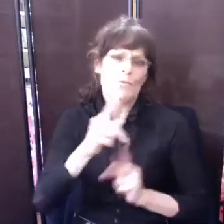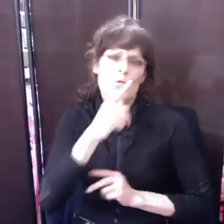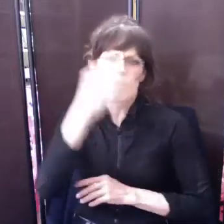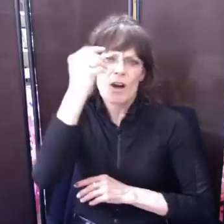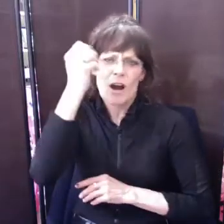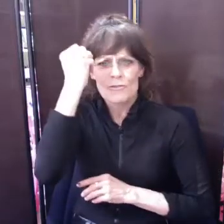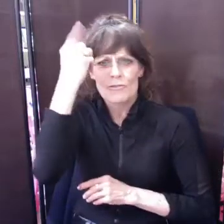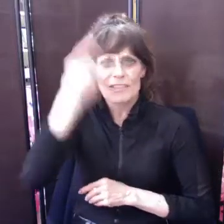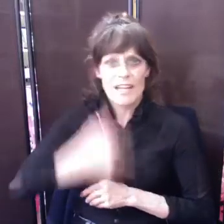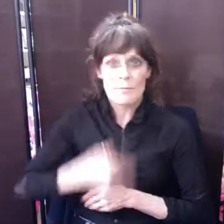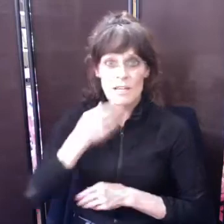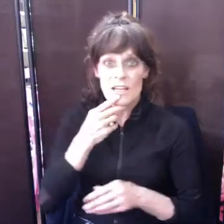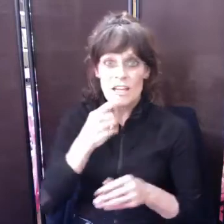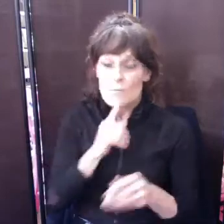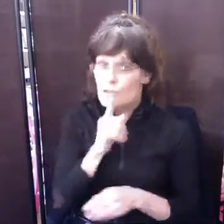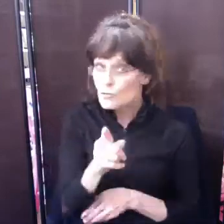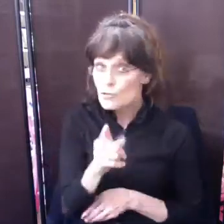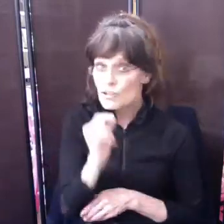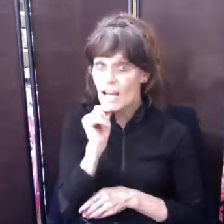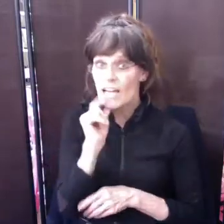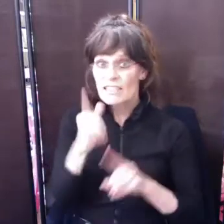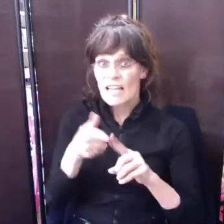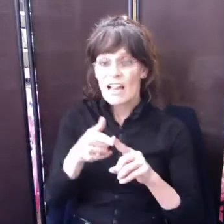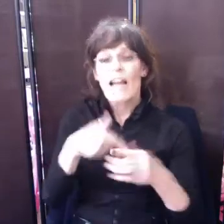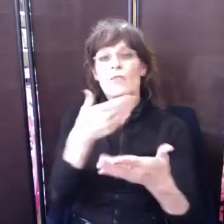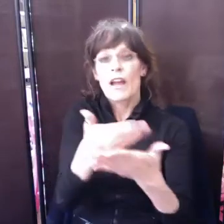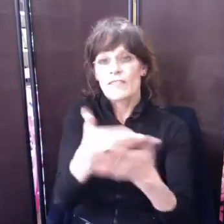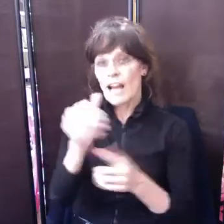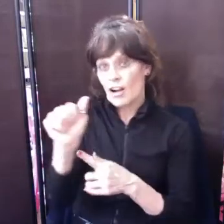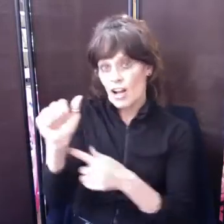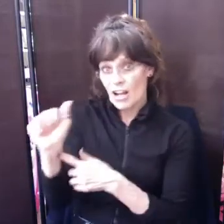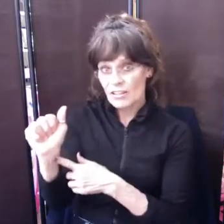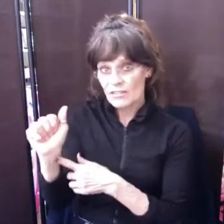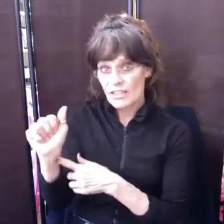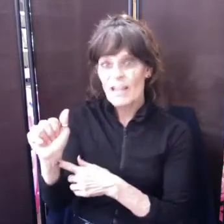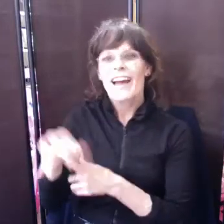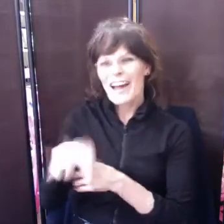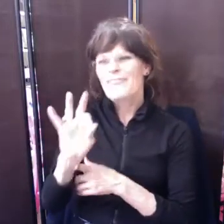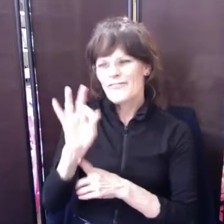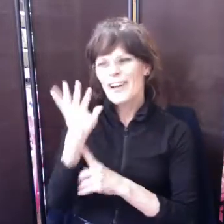is, it wasn't until I got to Alcoholics Anonymous that I actually found the beautiful people, you know, the ones